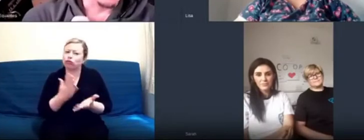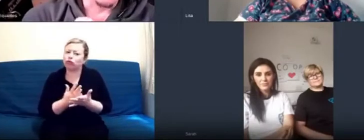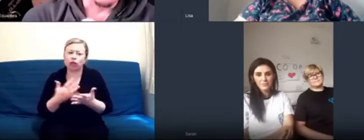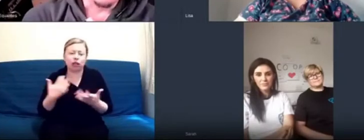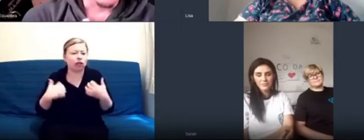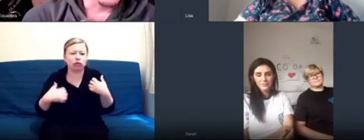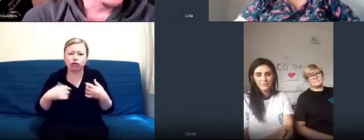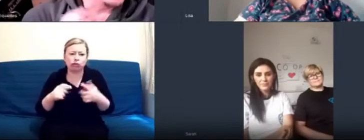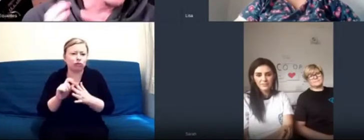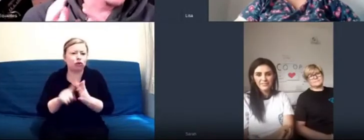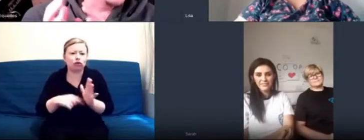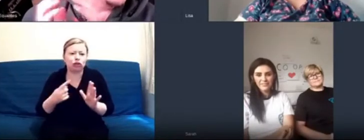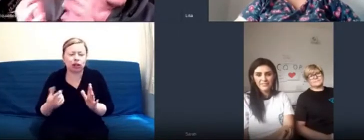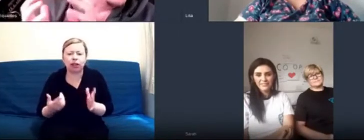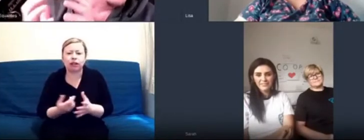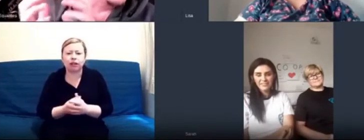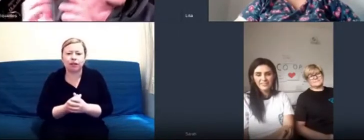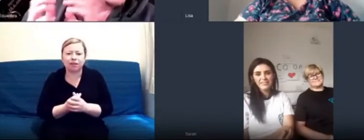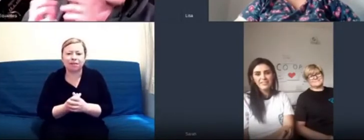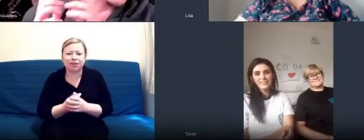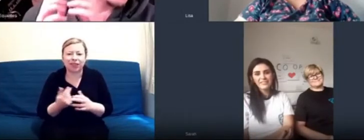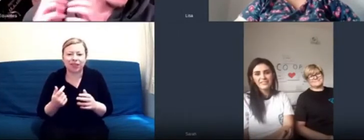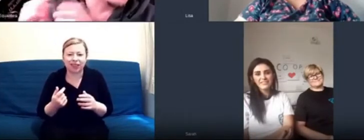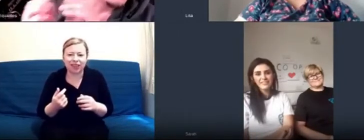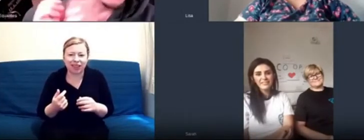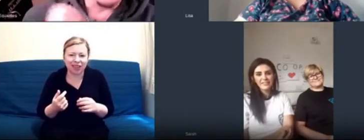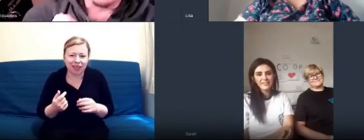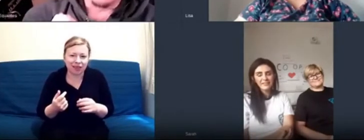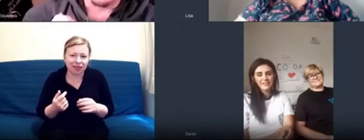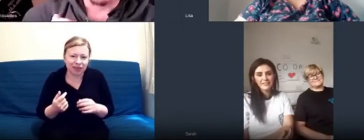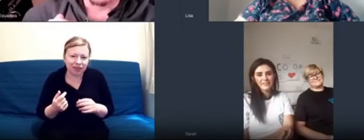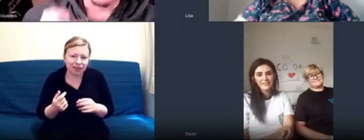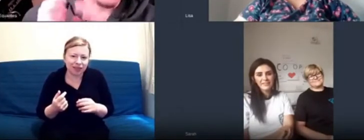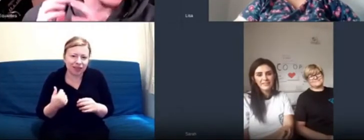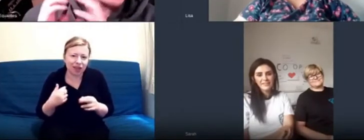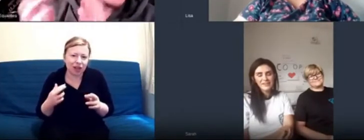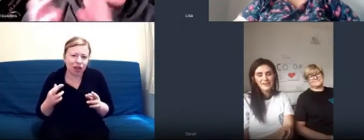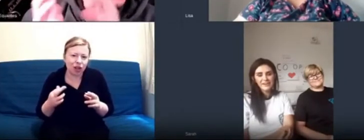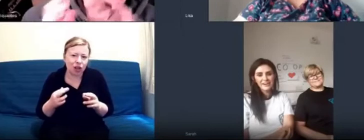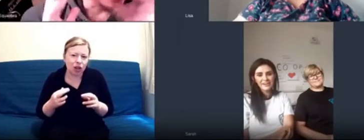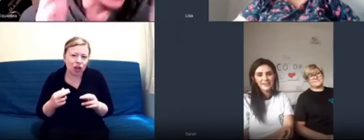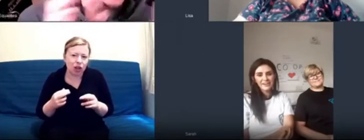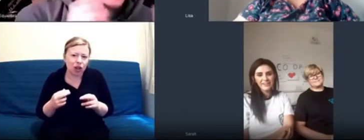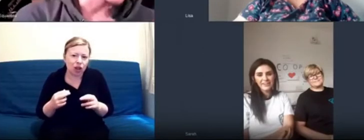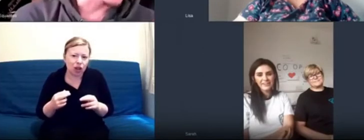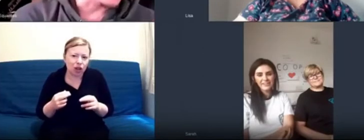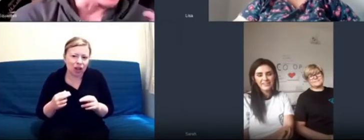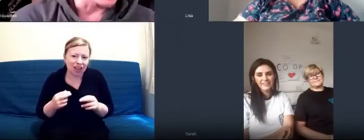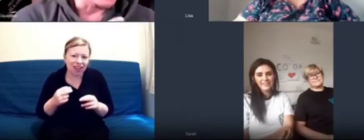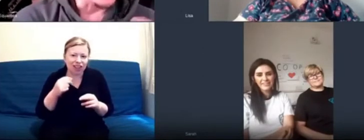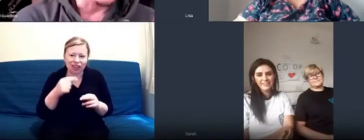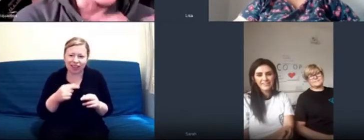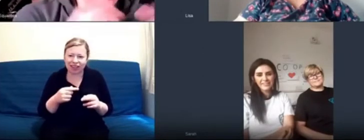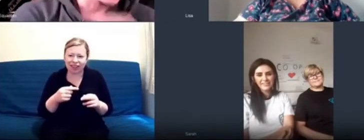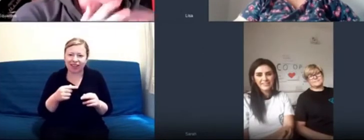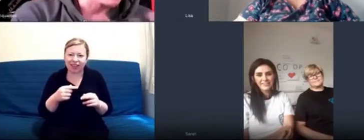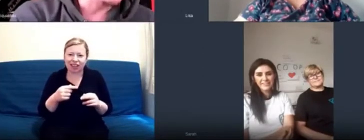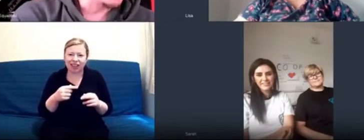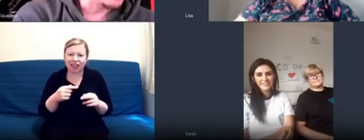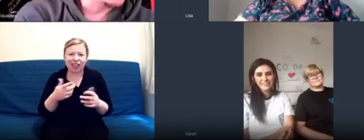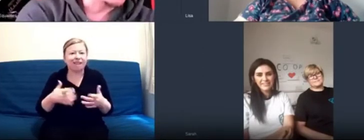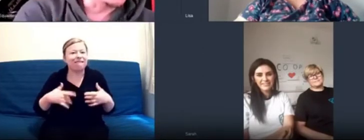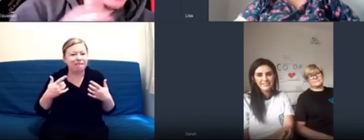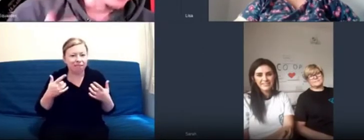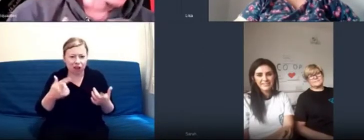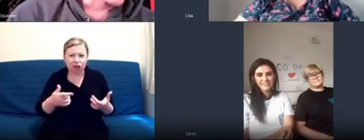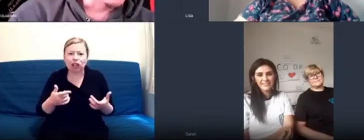So yeah, I do hope you don't have just you're not just like 100% just doing stuff and not enough time to actually